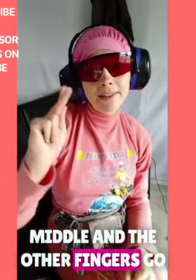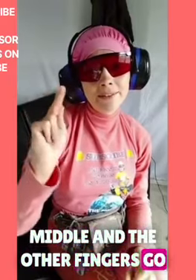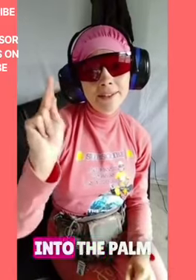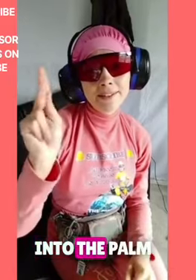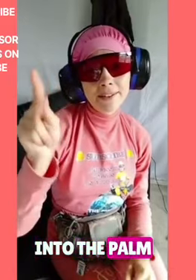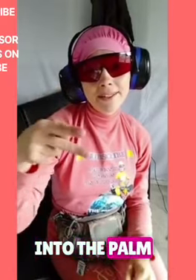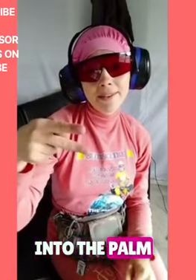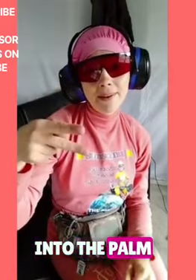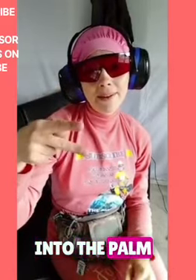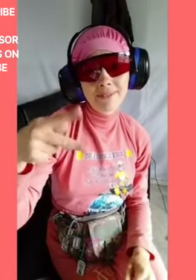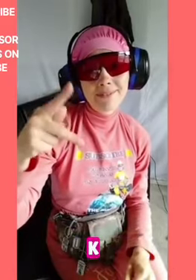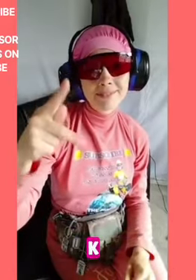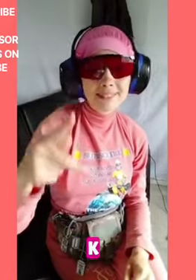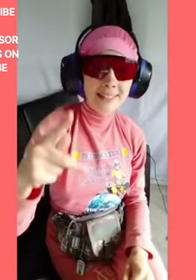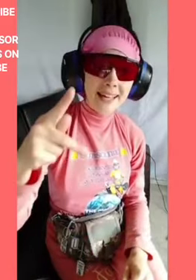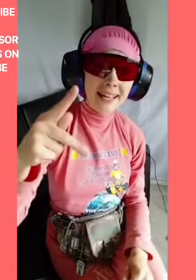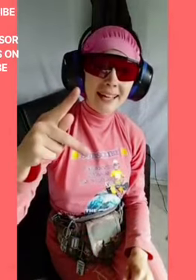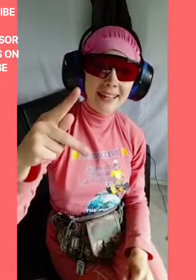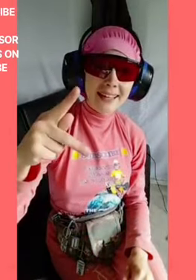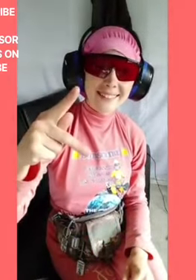into the palm. K.